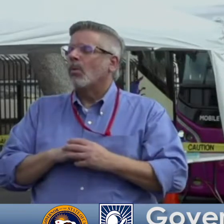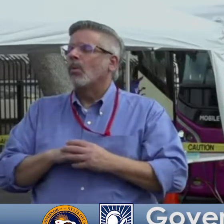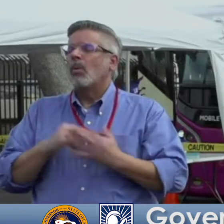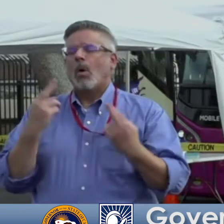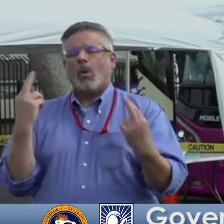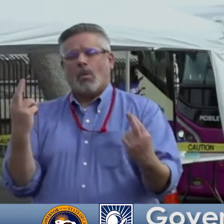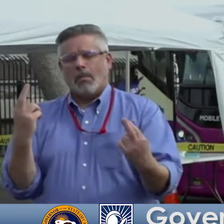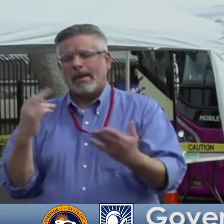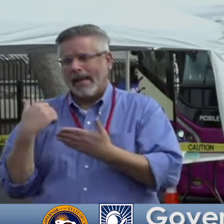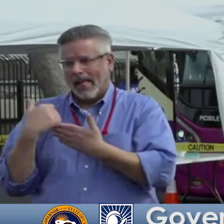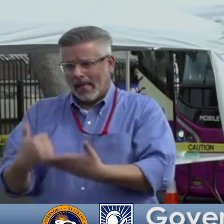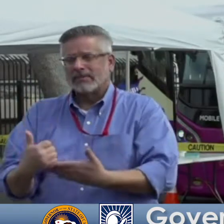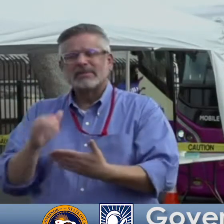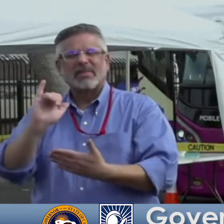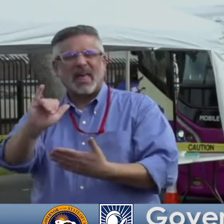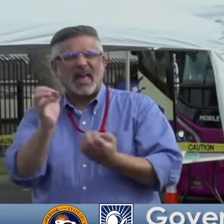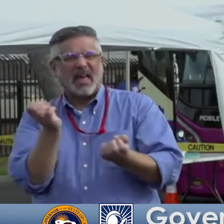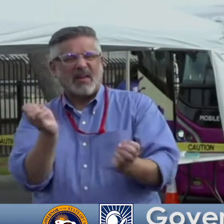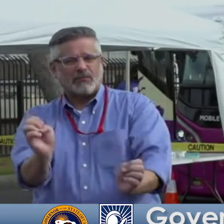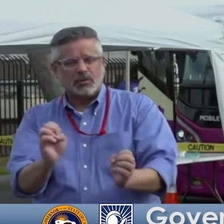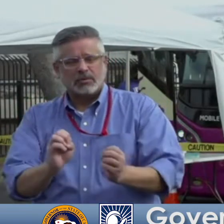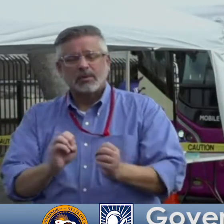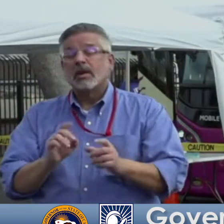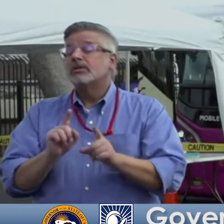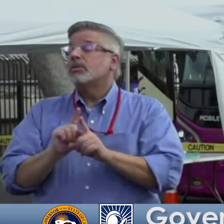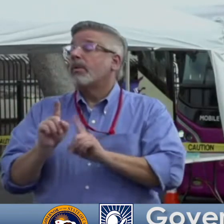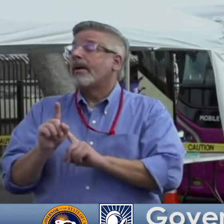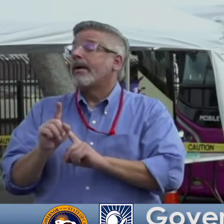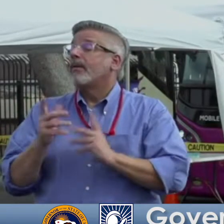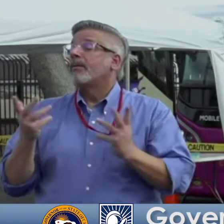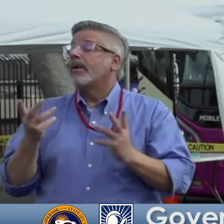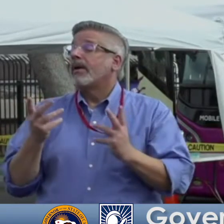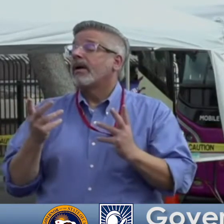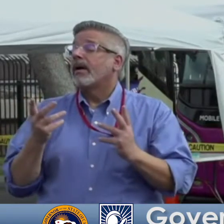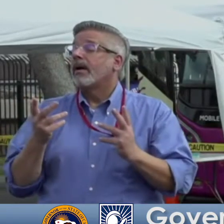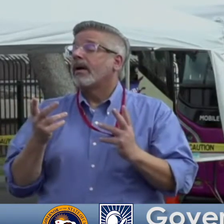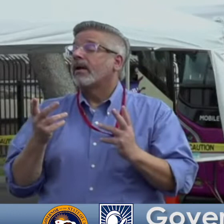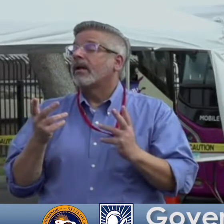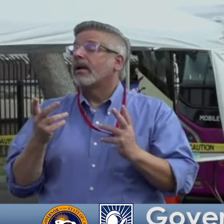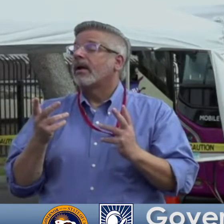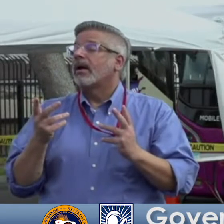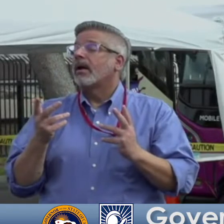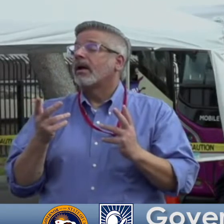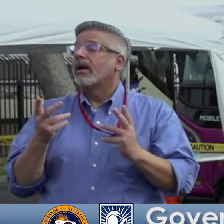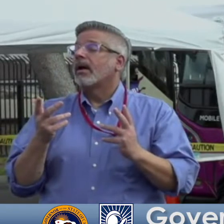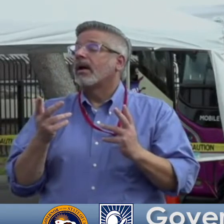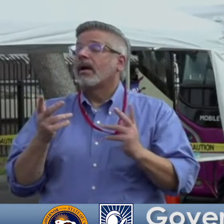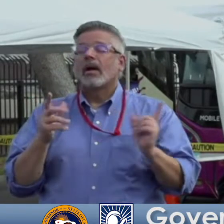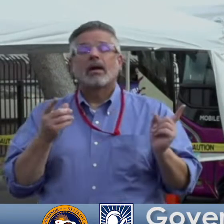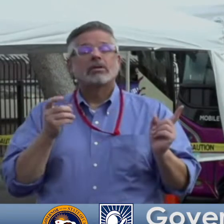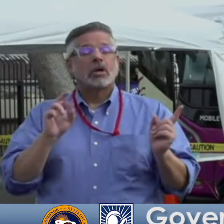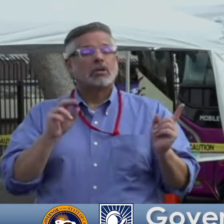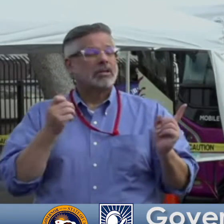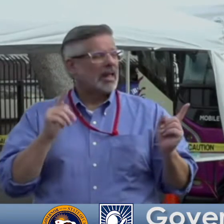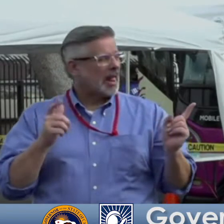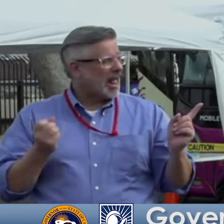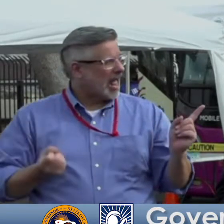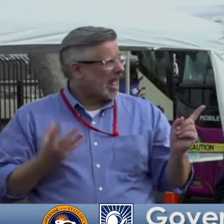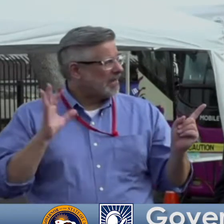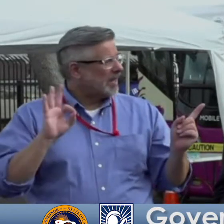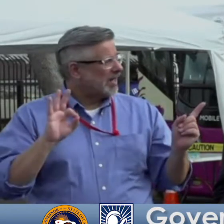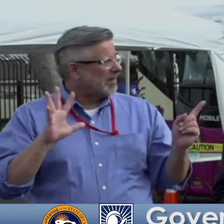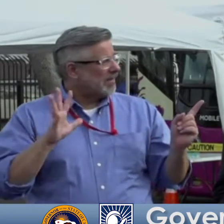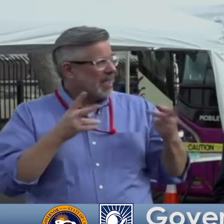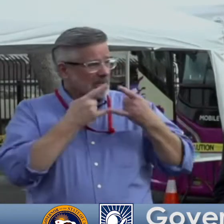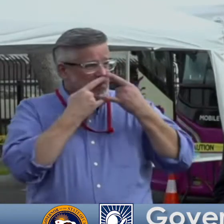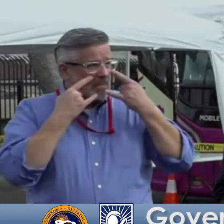hope helps in that effort, as well as the number. And Dr. Galley, remind me, how many N95